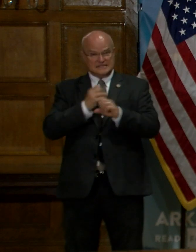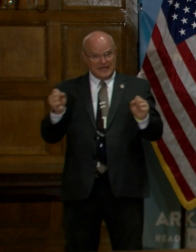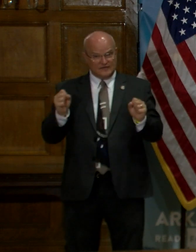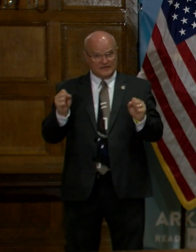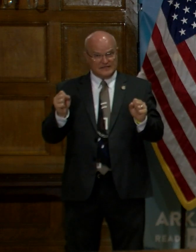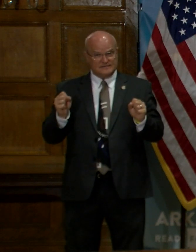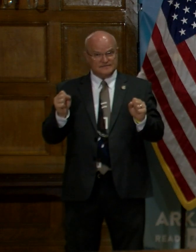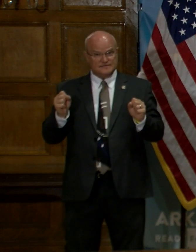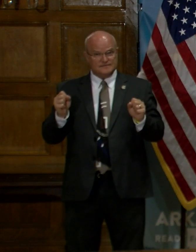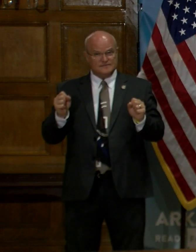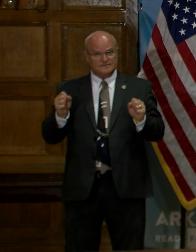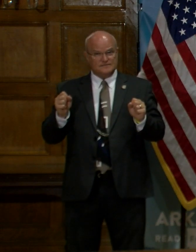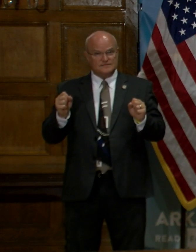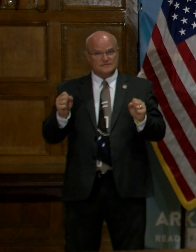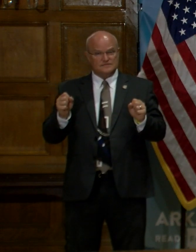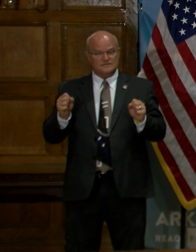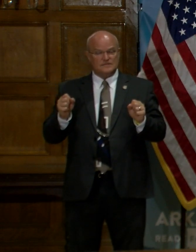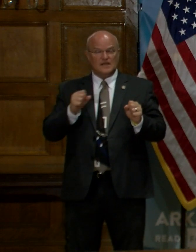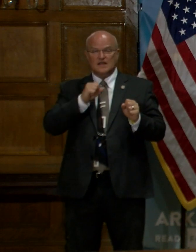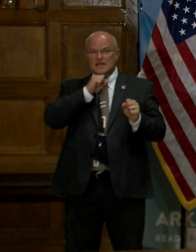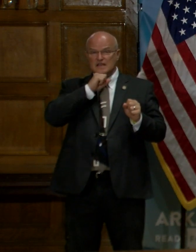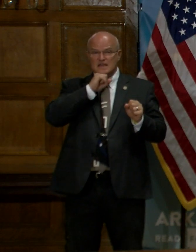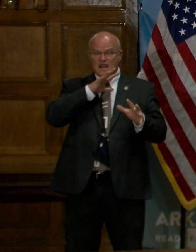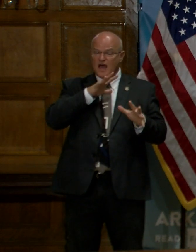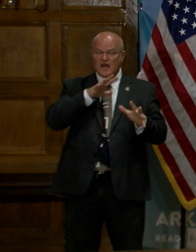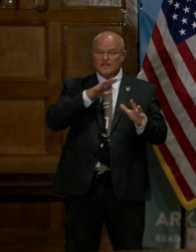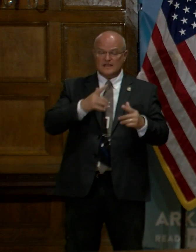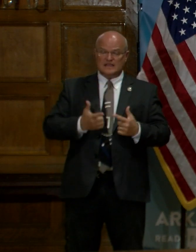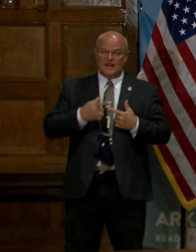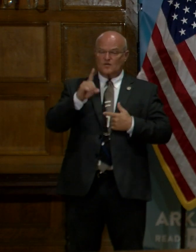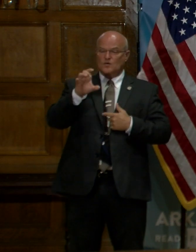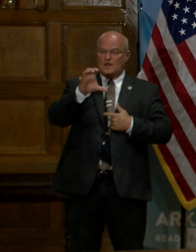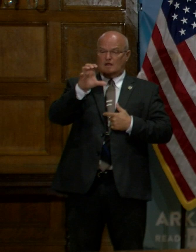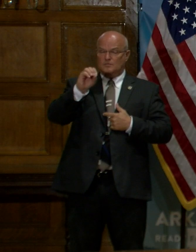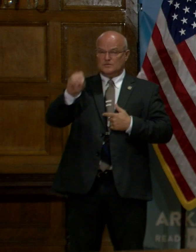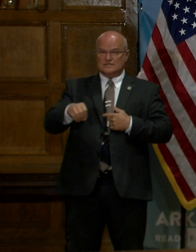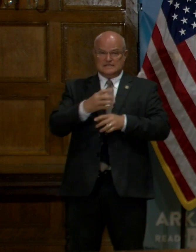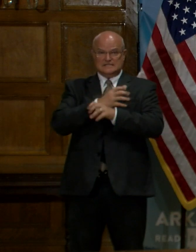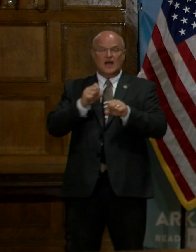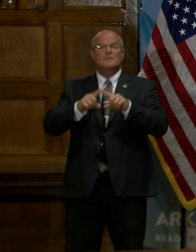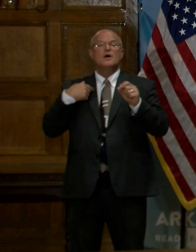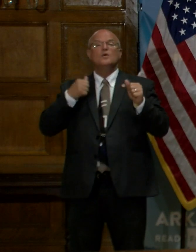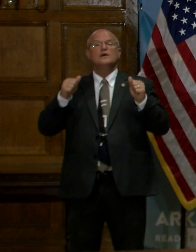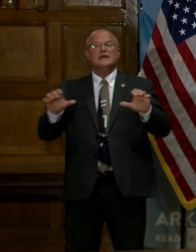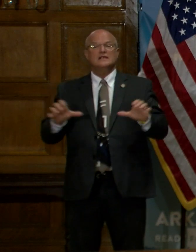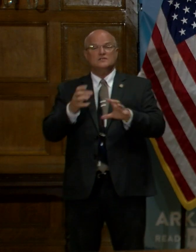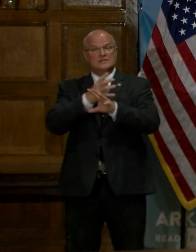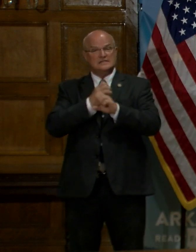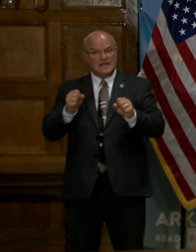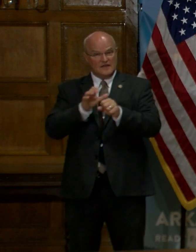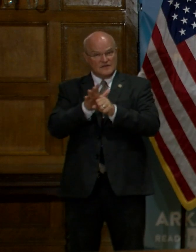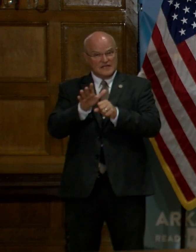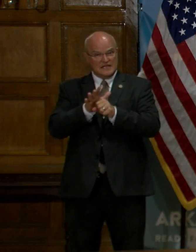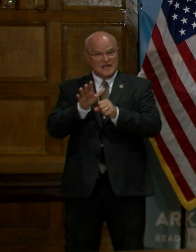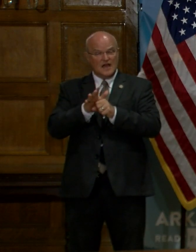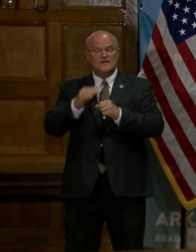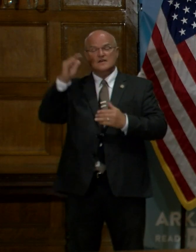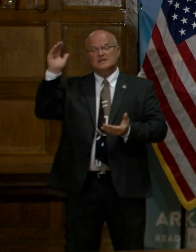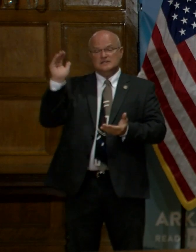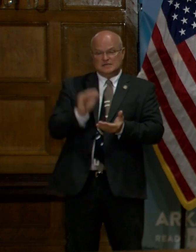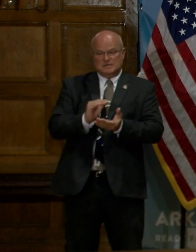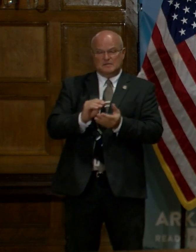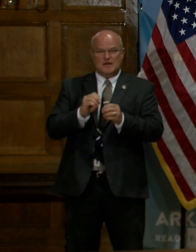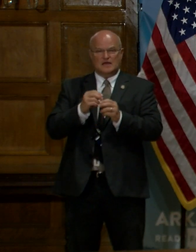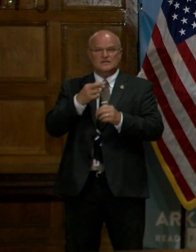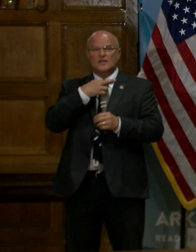safely. Nothing in life is 100% safe, but we can do these safely enough to minimize